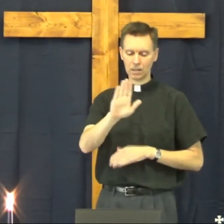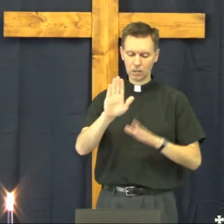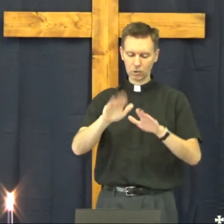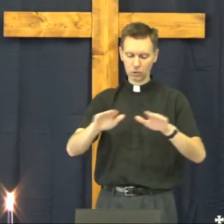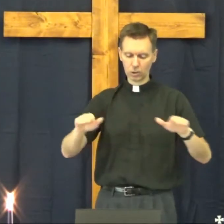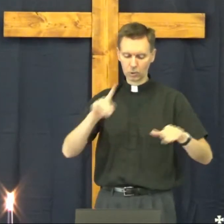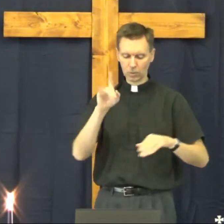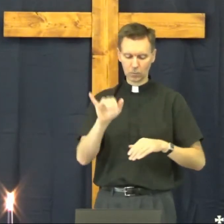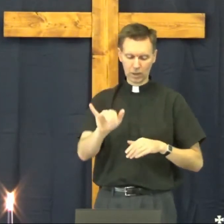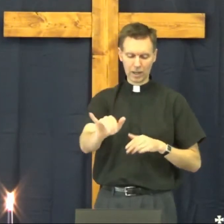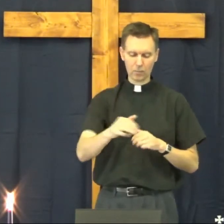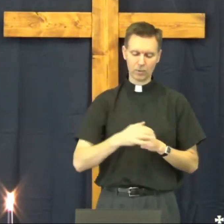his children forever.